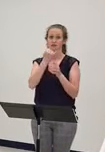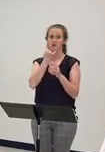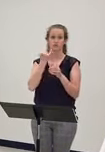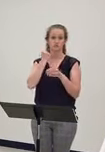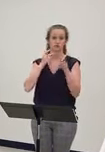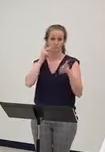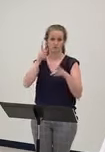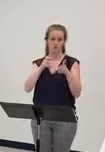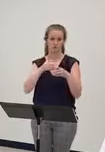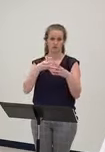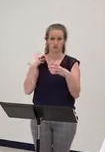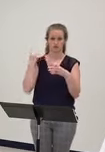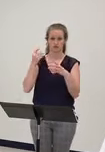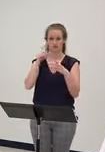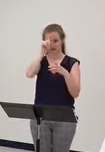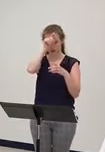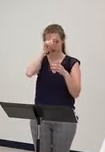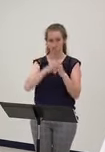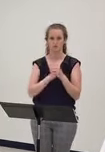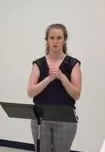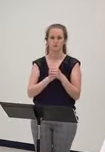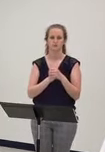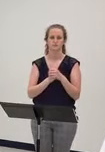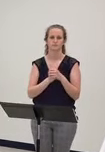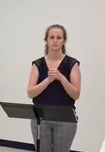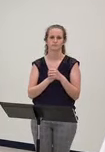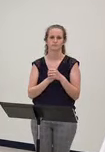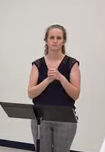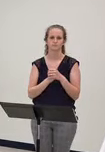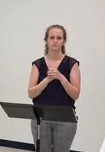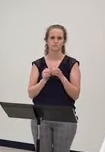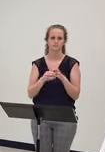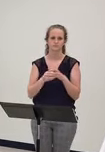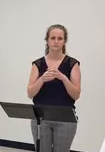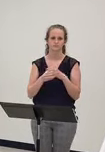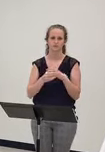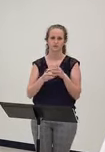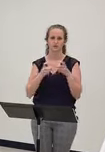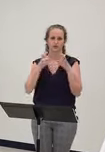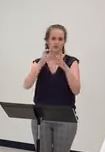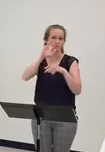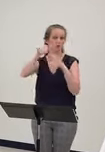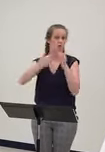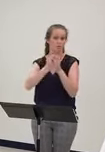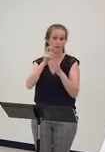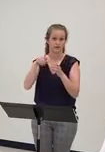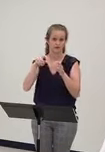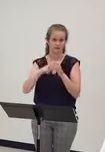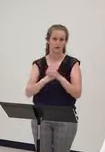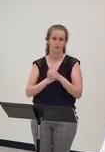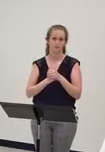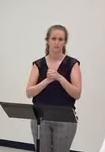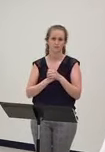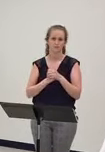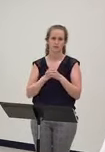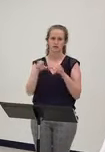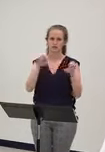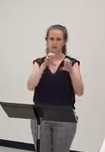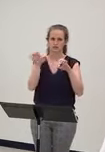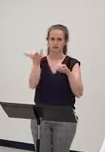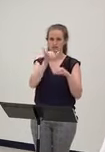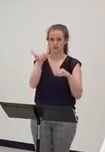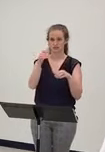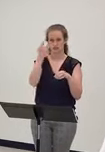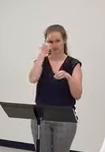leaving Egypt in the desert, and he made do in the desert and gave them everything they needed, he does the